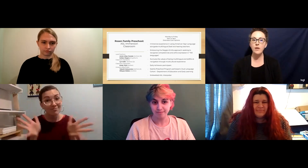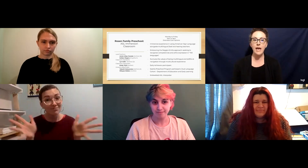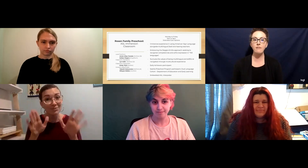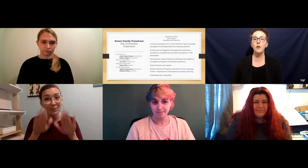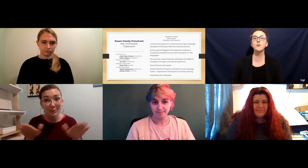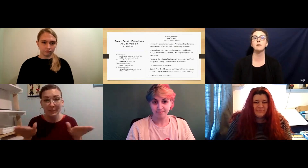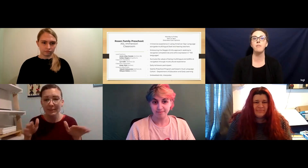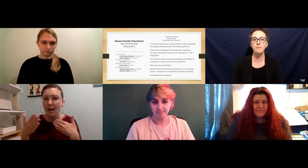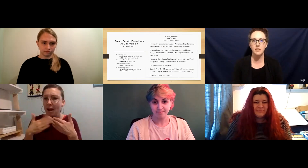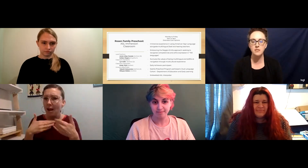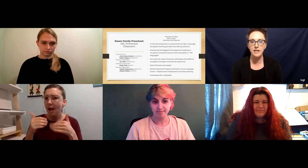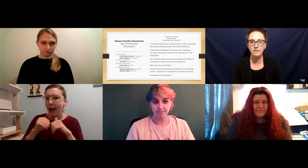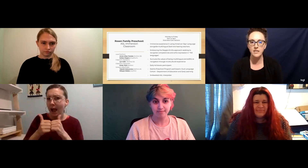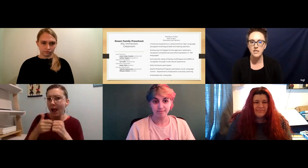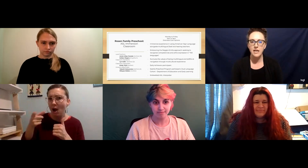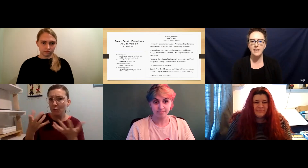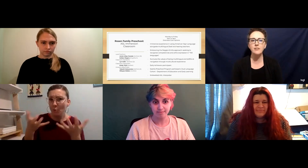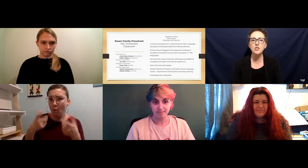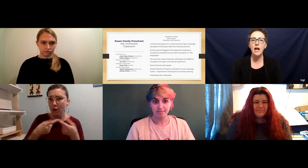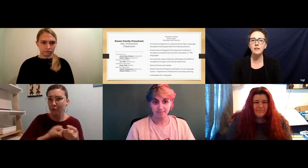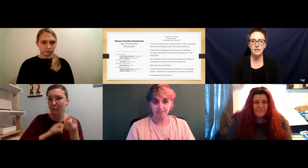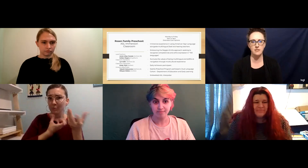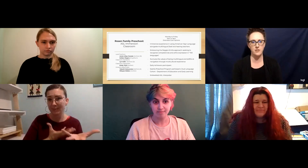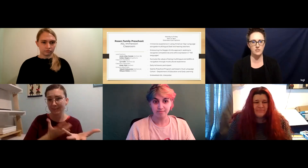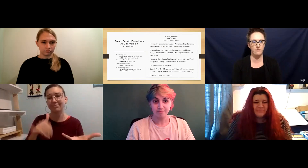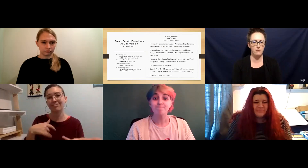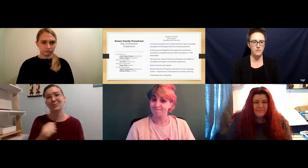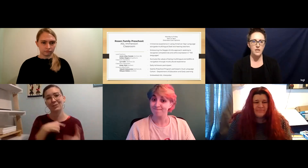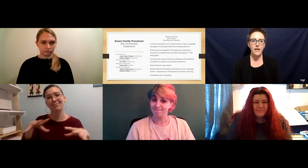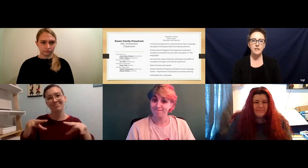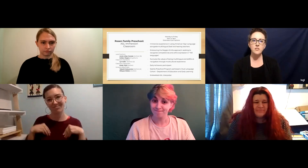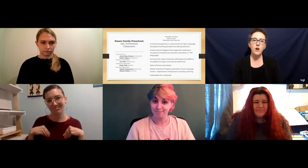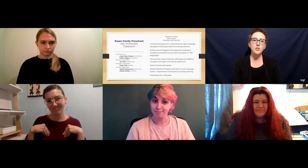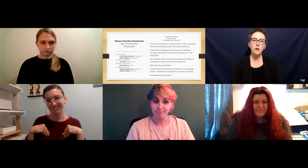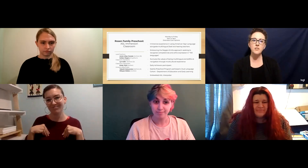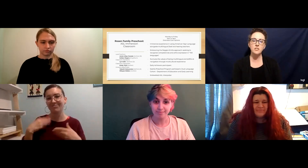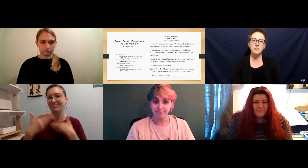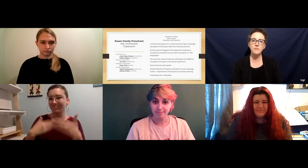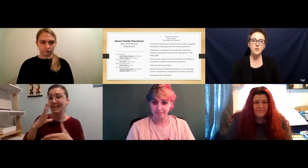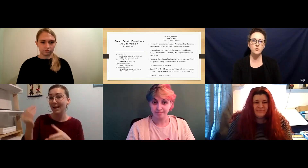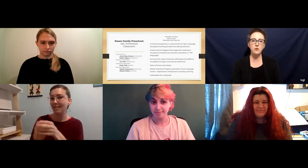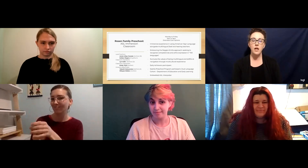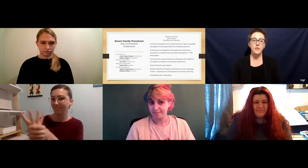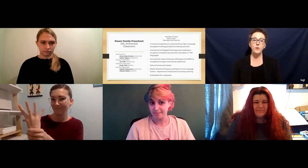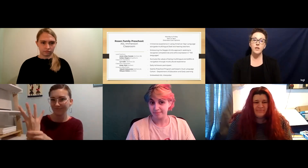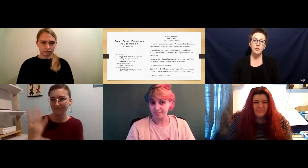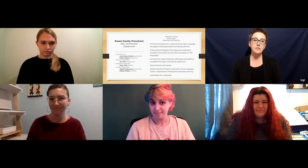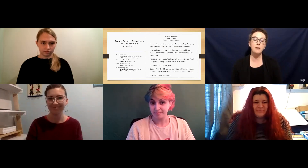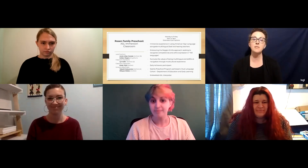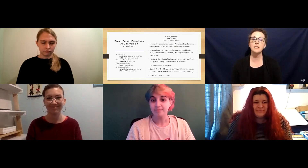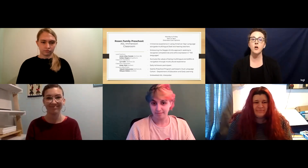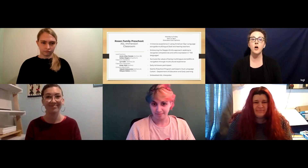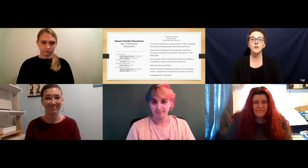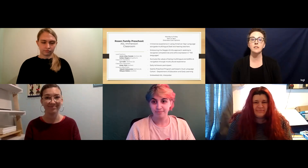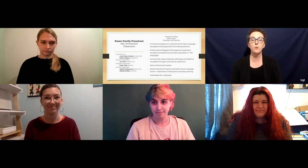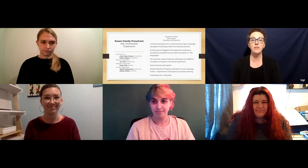we have hundreds of them inside of us, and every child has hundreds of them. And so our job is just to make sure that we are accepting